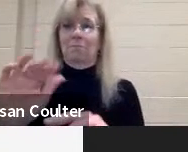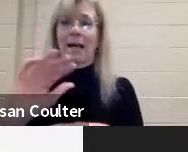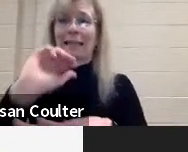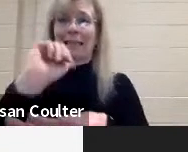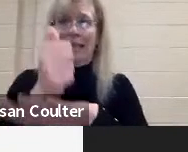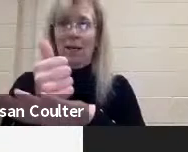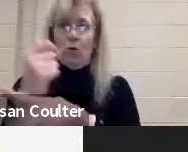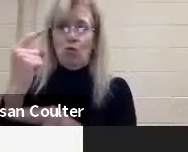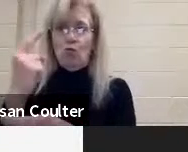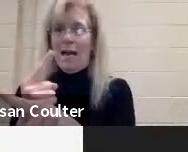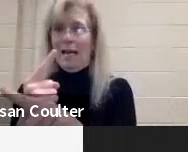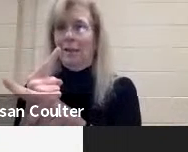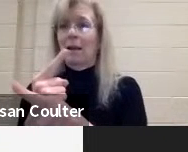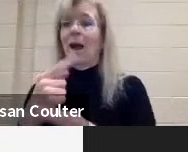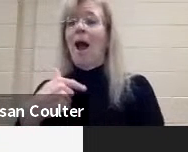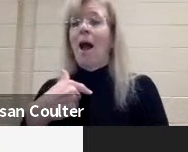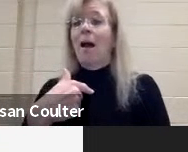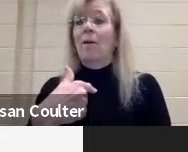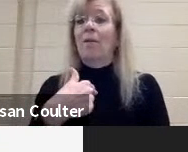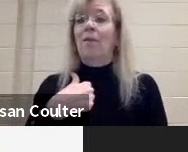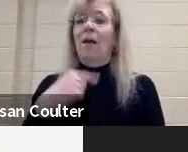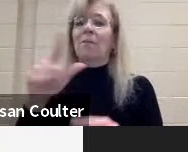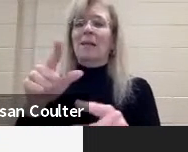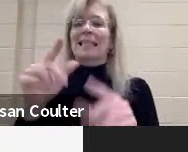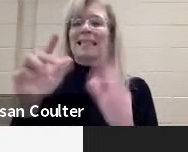Okay, I said it right.